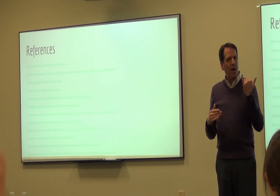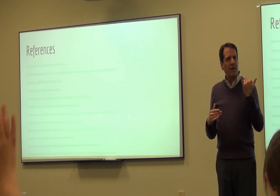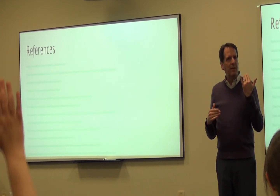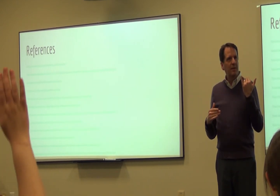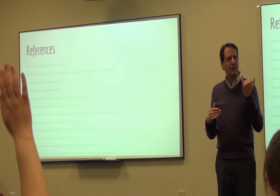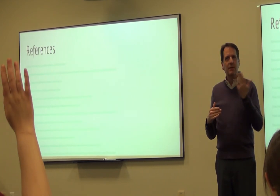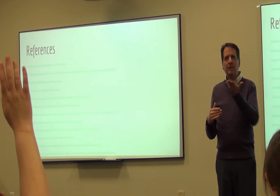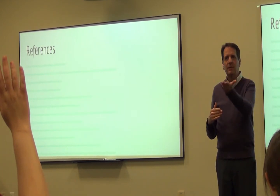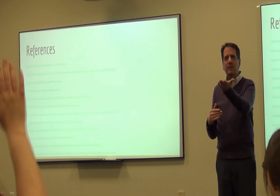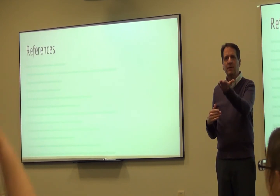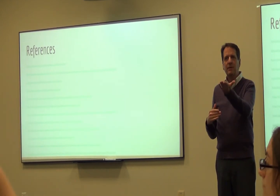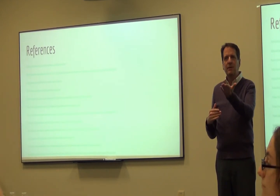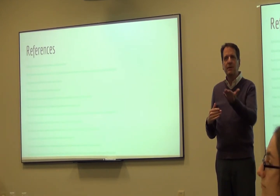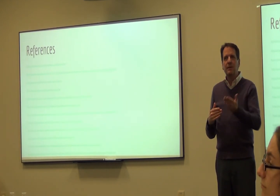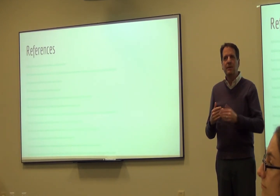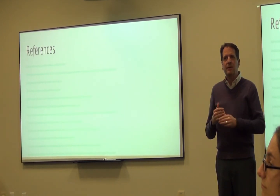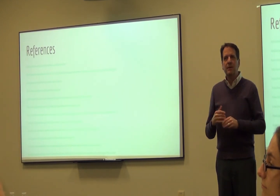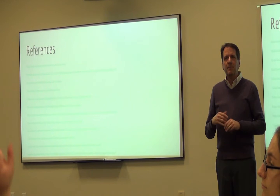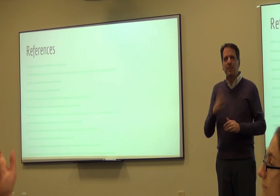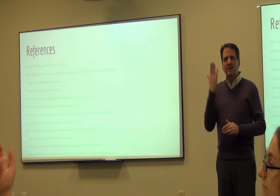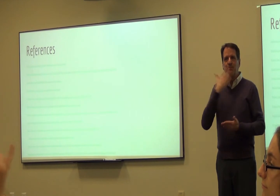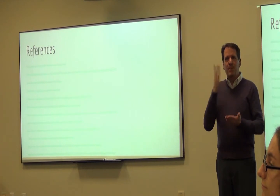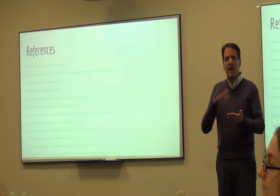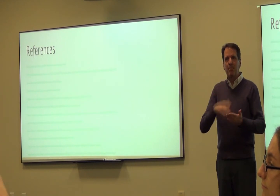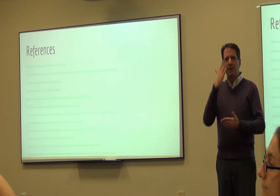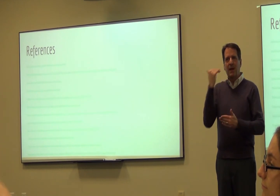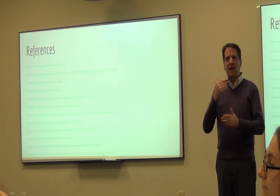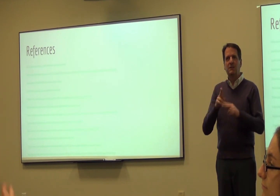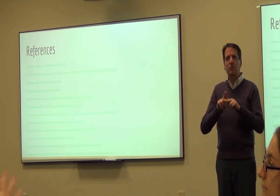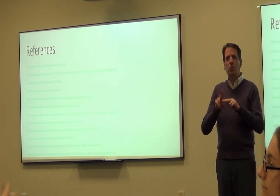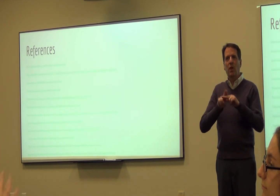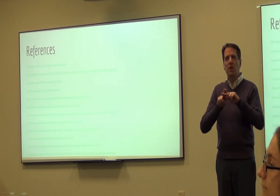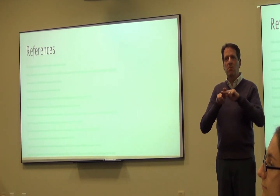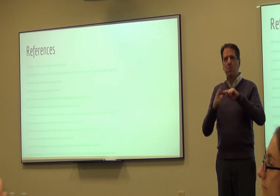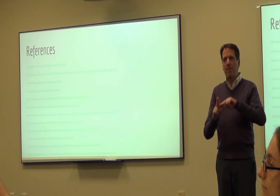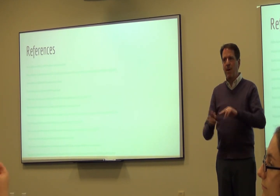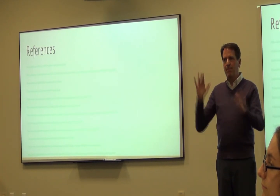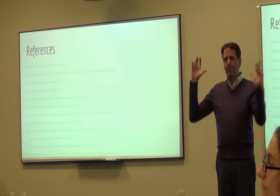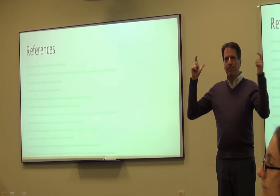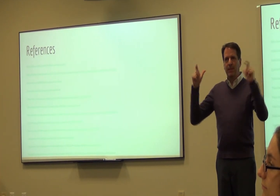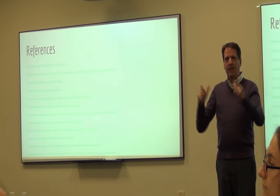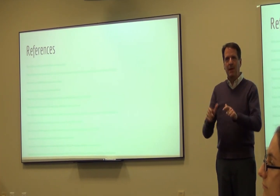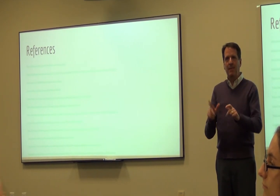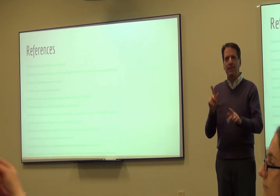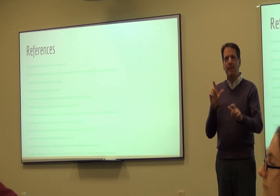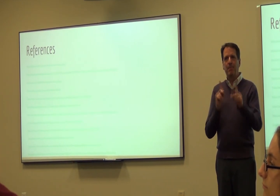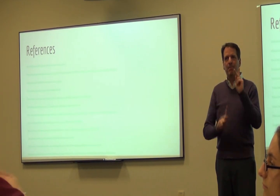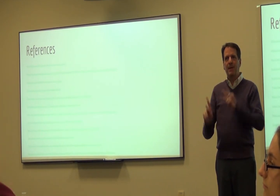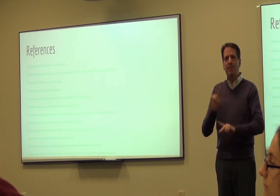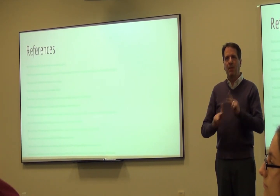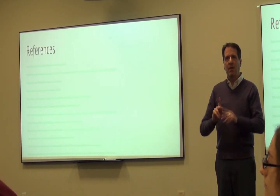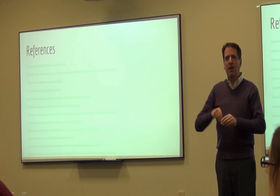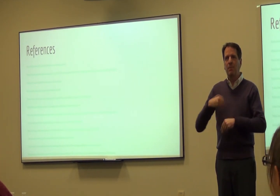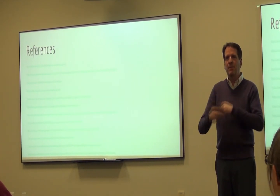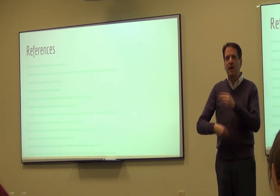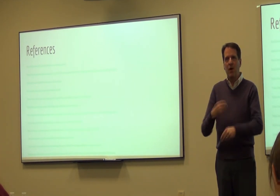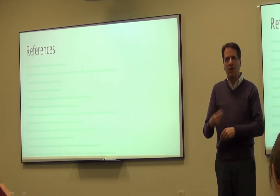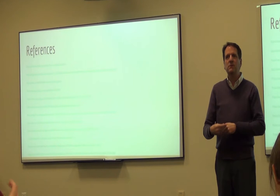Why would it be bad if there's a low birth rate? It's bad because, then the population is gonna decrease, and how will